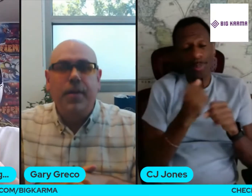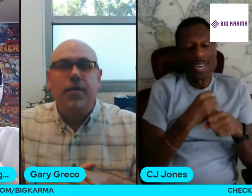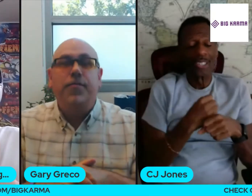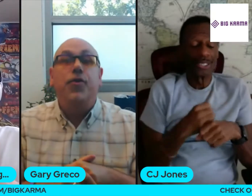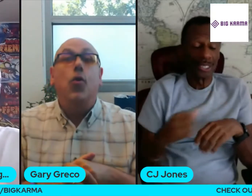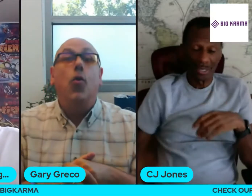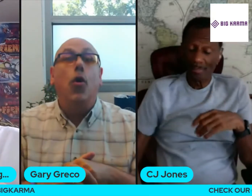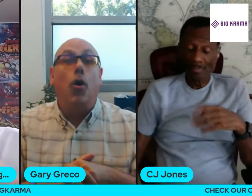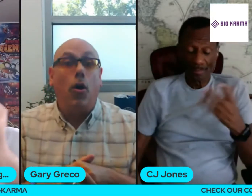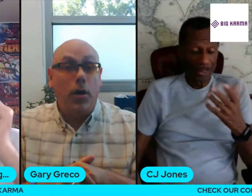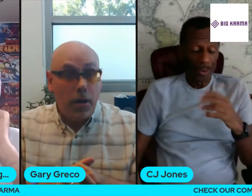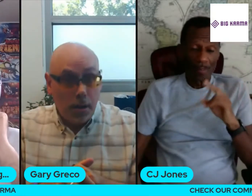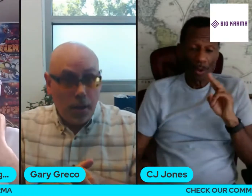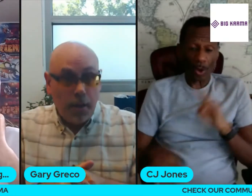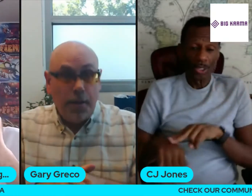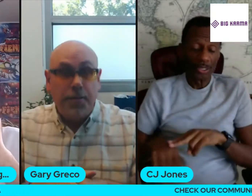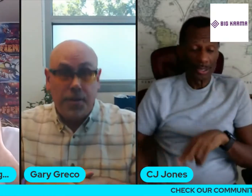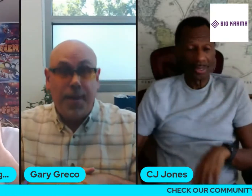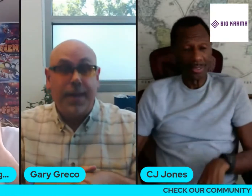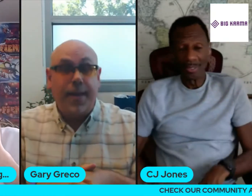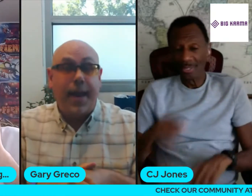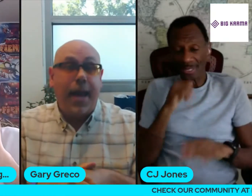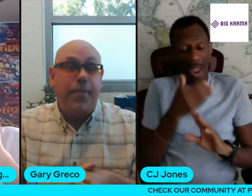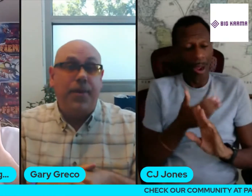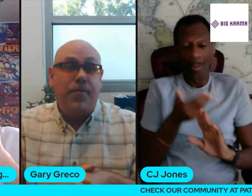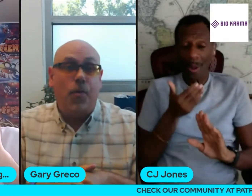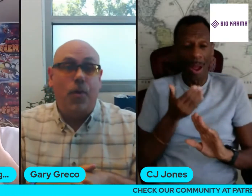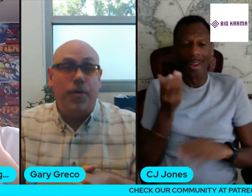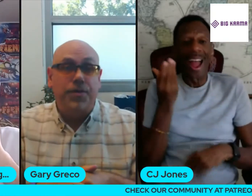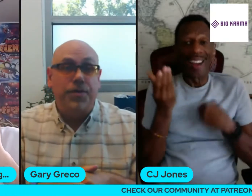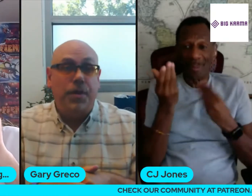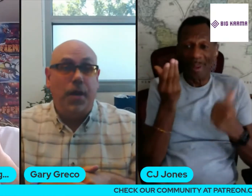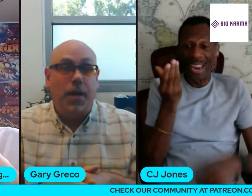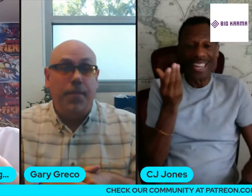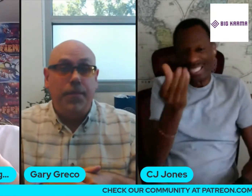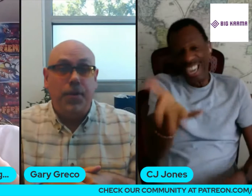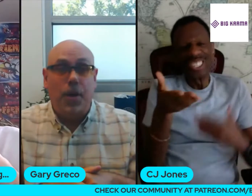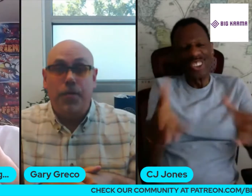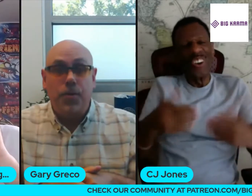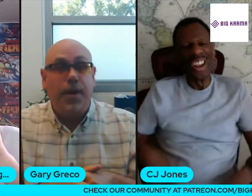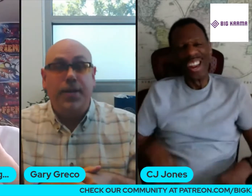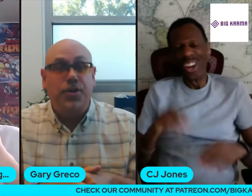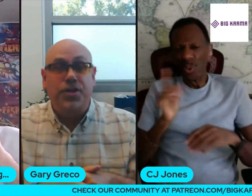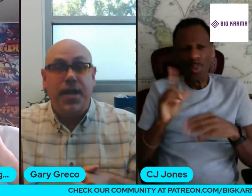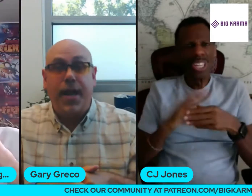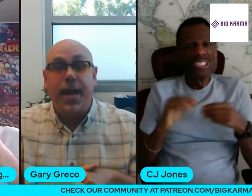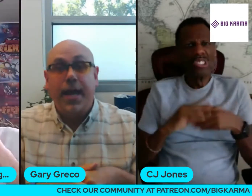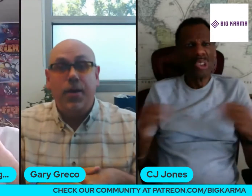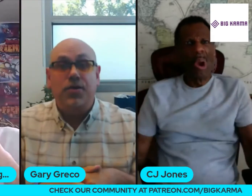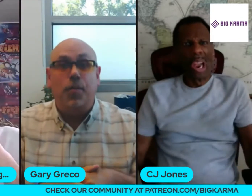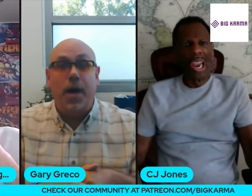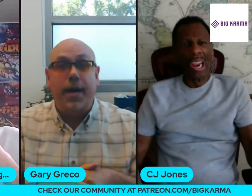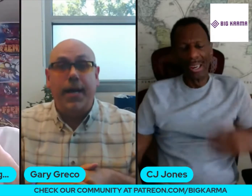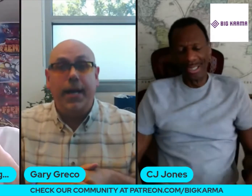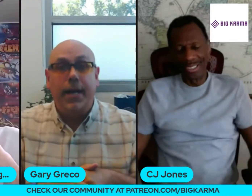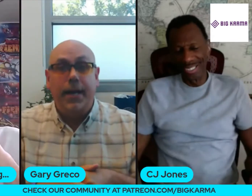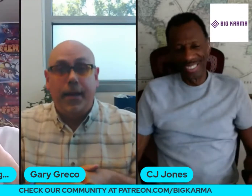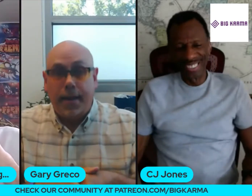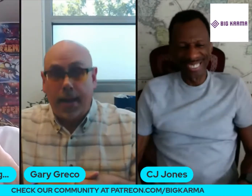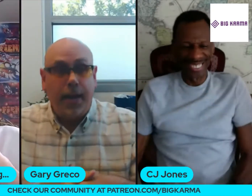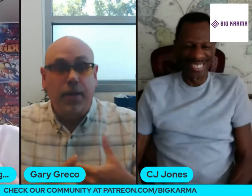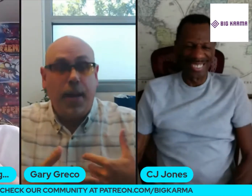creative fuel to make that happen, of course. You can't just say, here's the